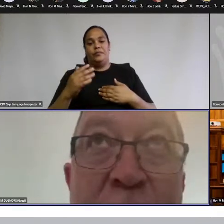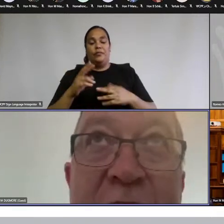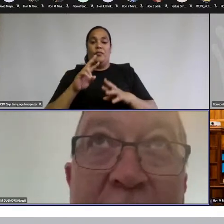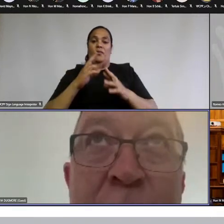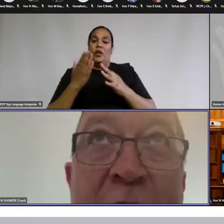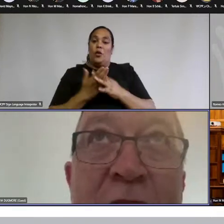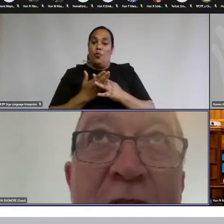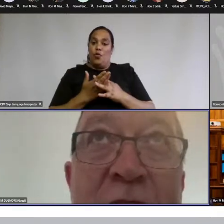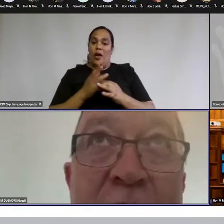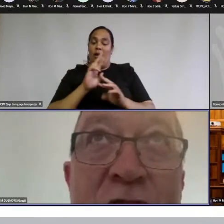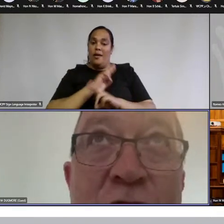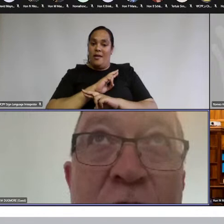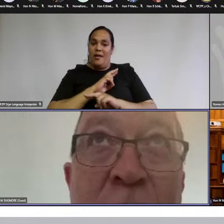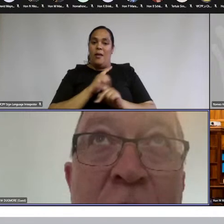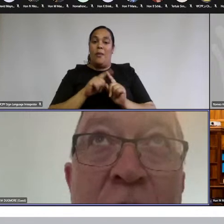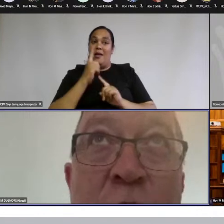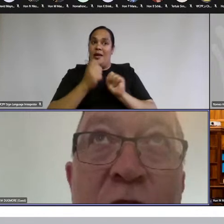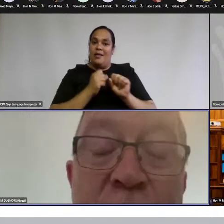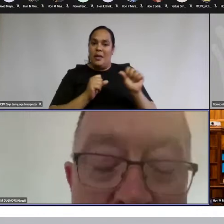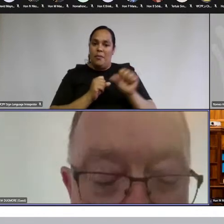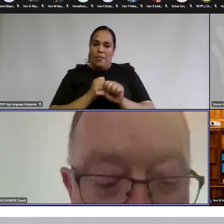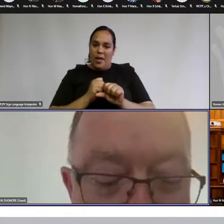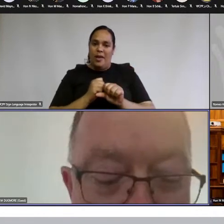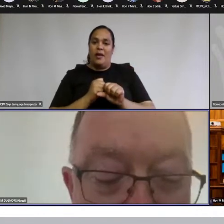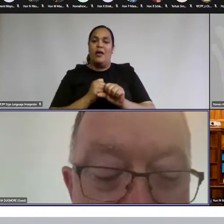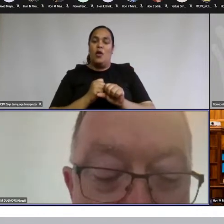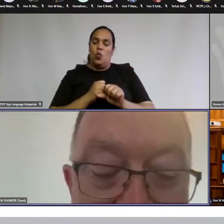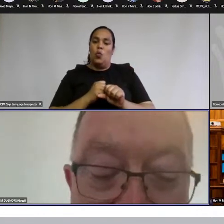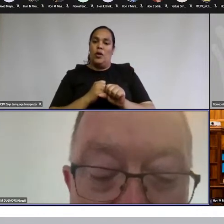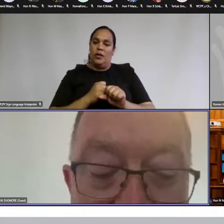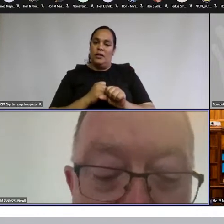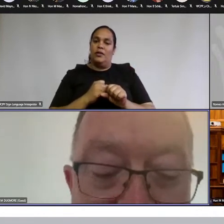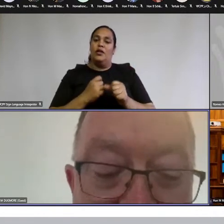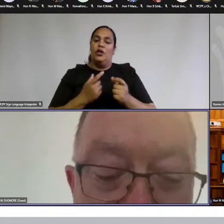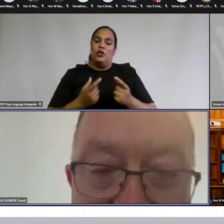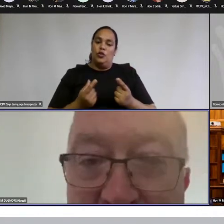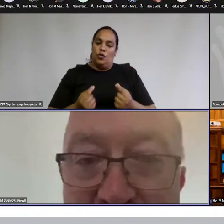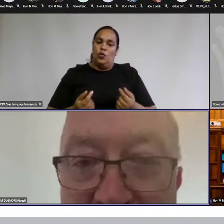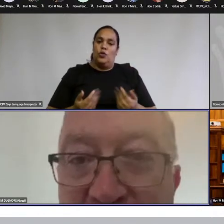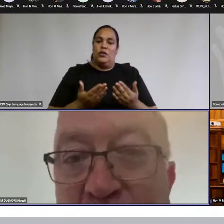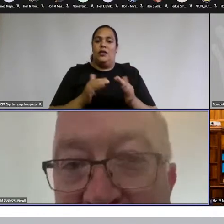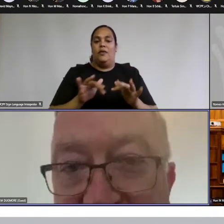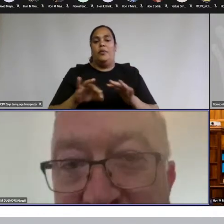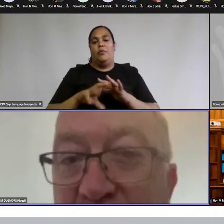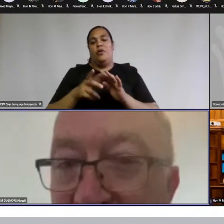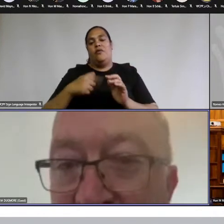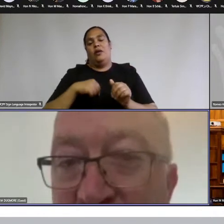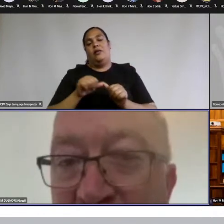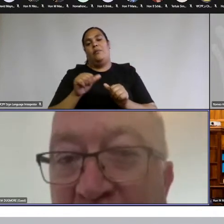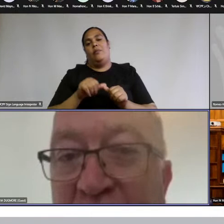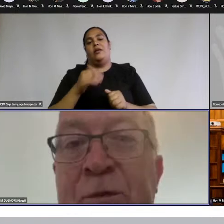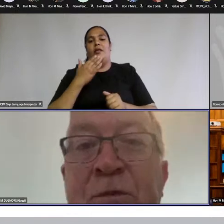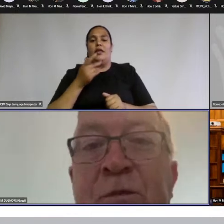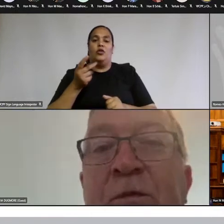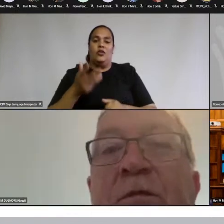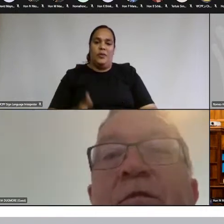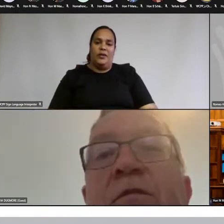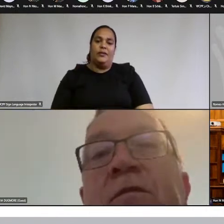break, but come back next year with a determination to serve the people of our province even better. Thank you,